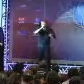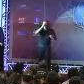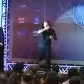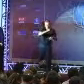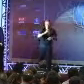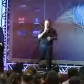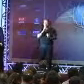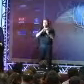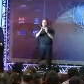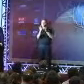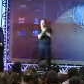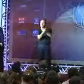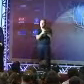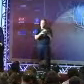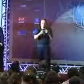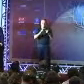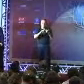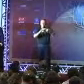genetics,